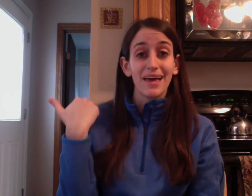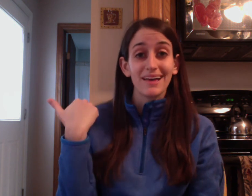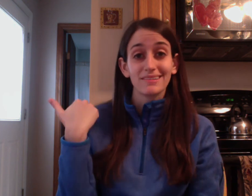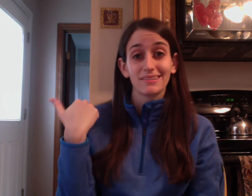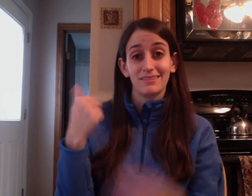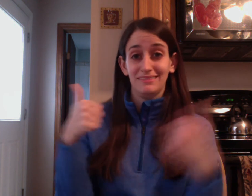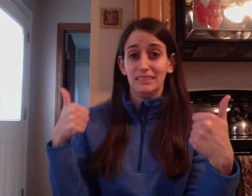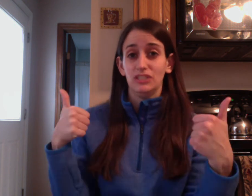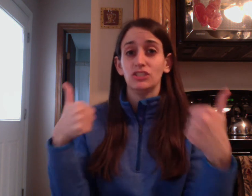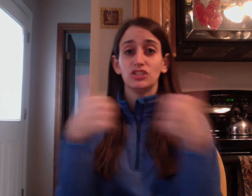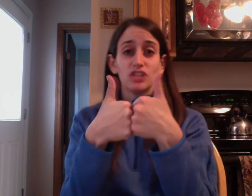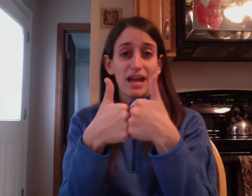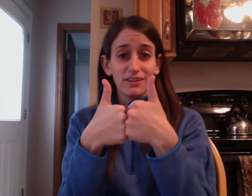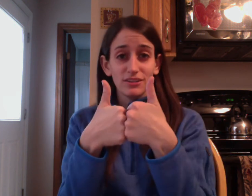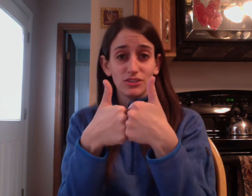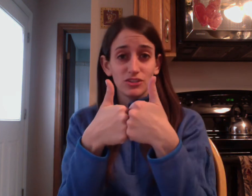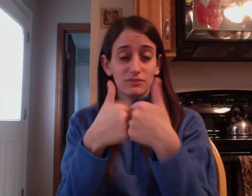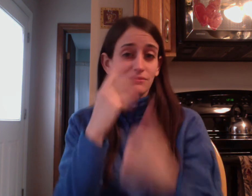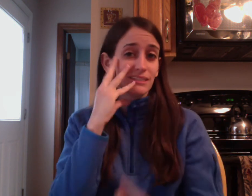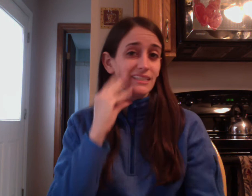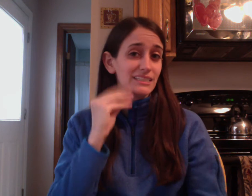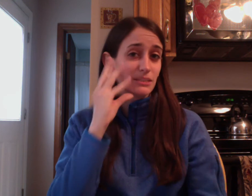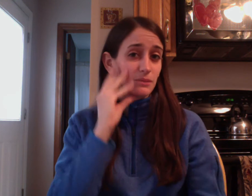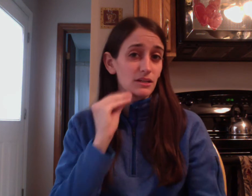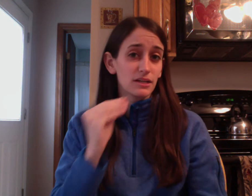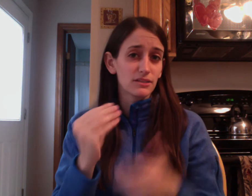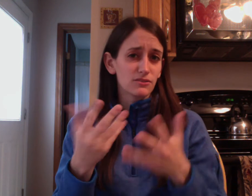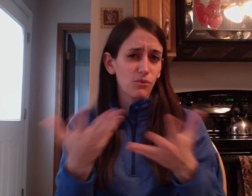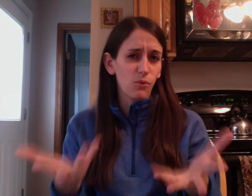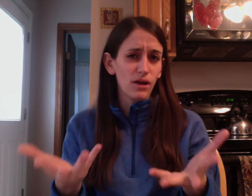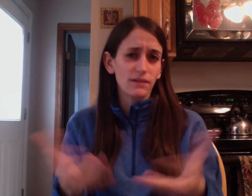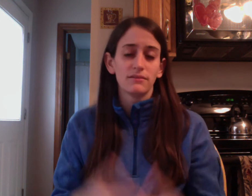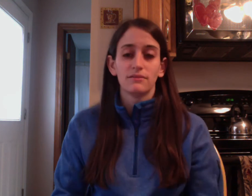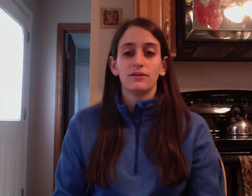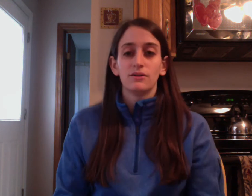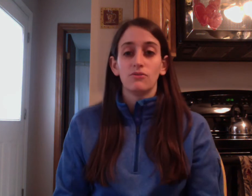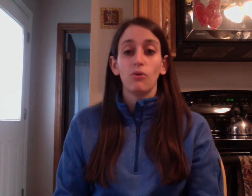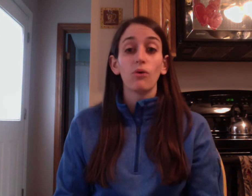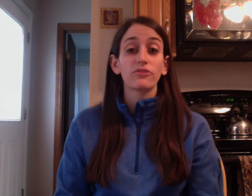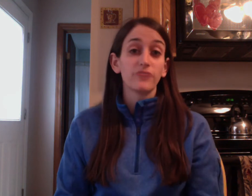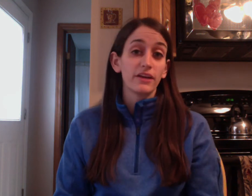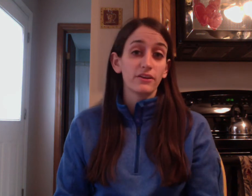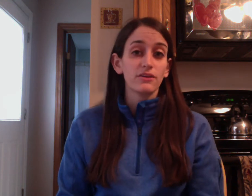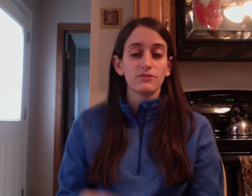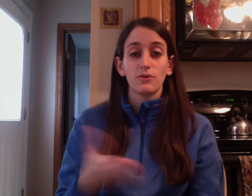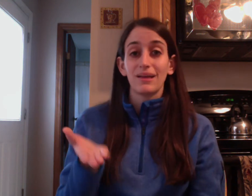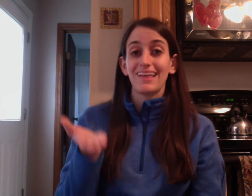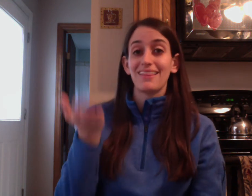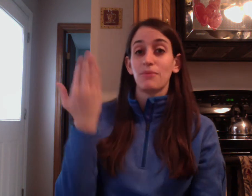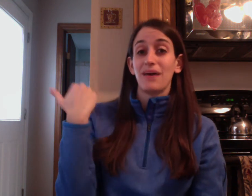past, challenge, experienced what? Or failure. So, in the